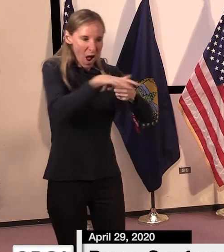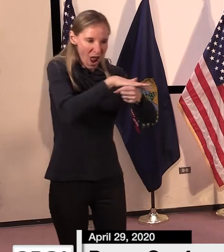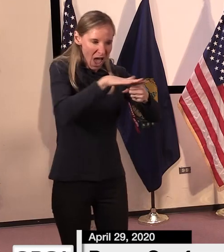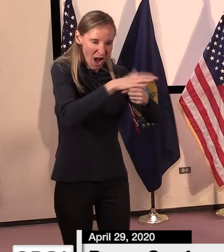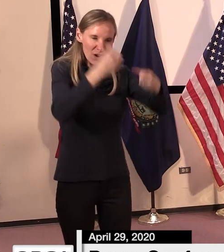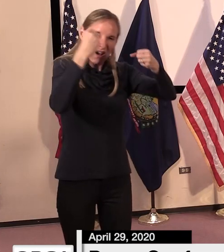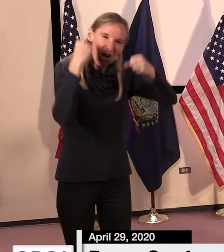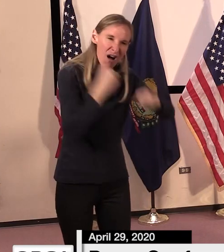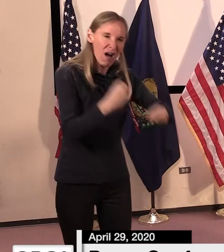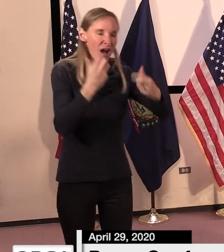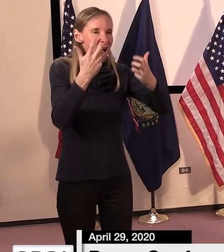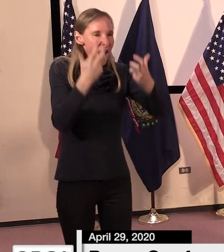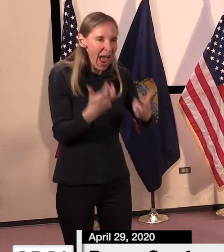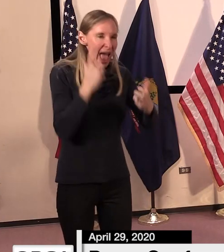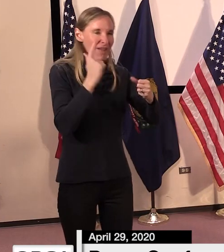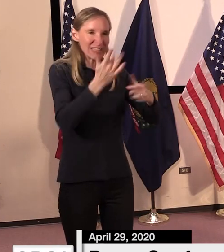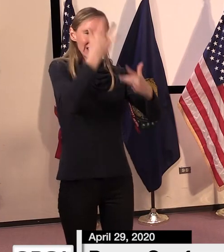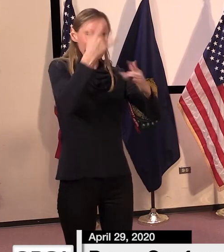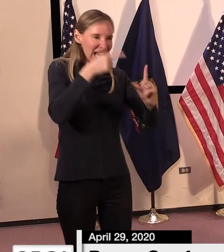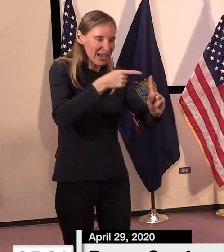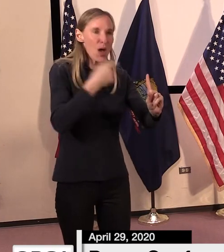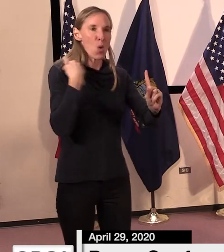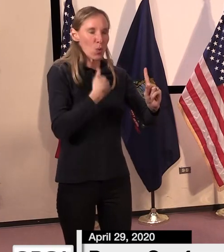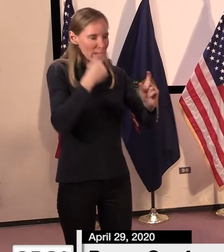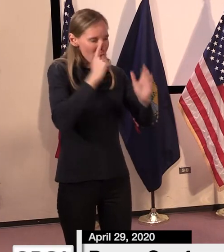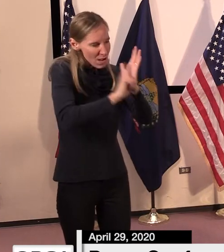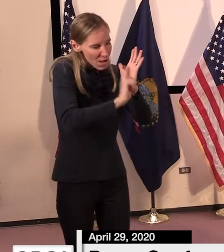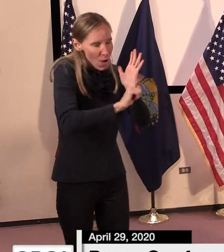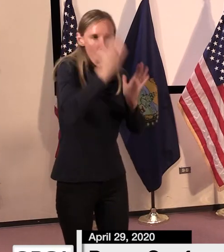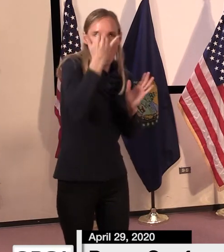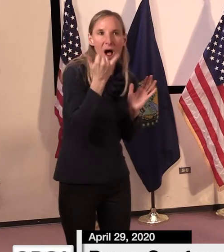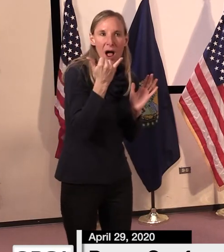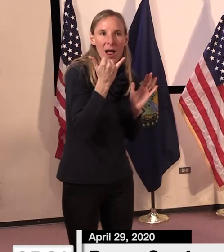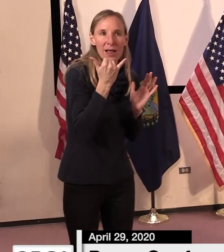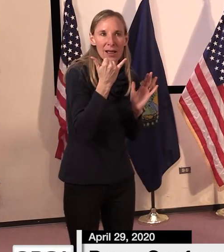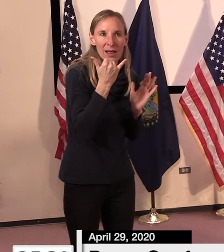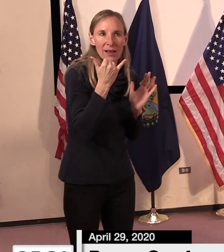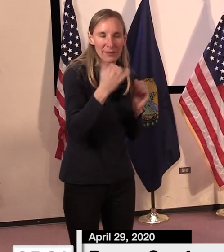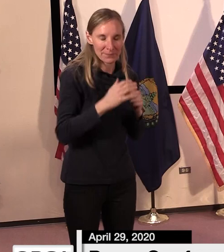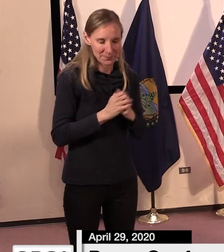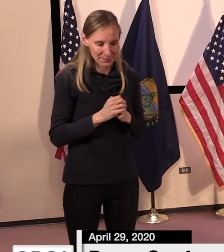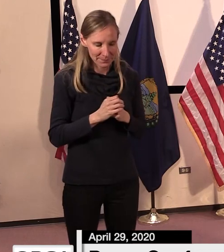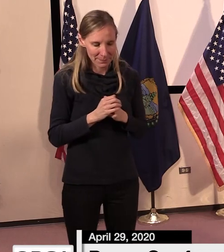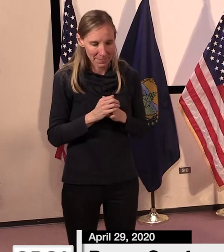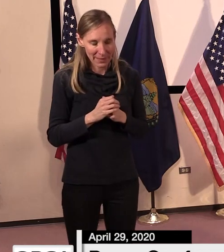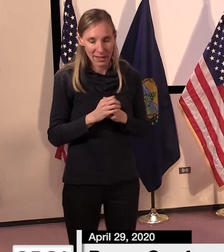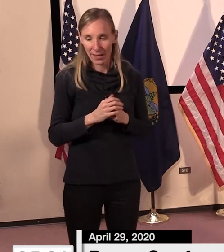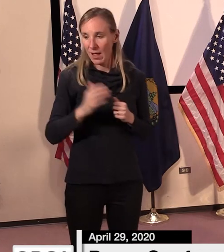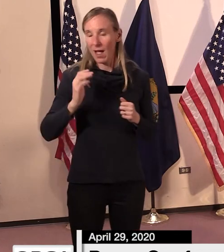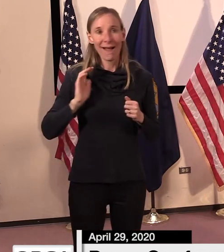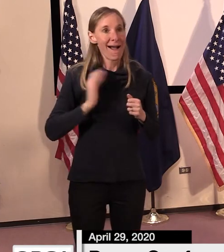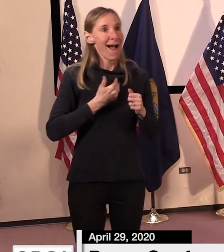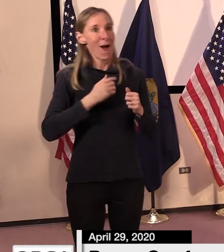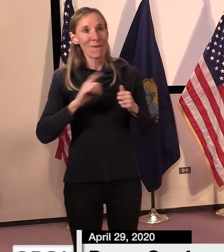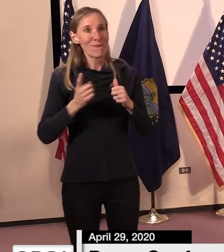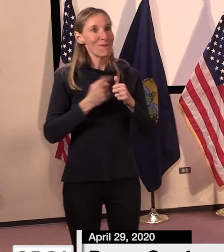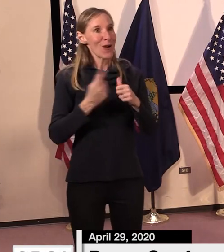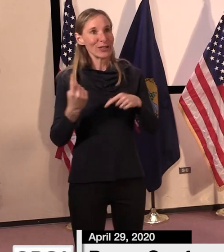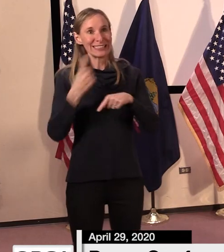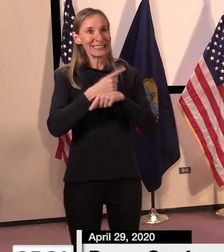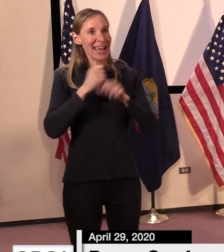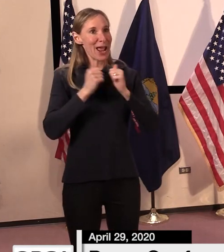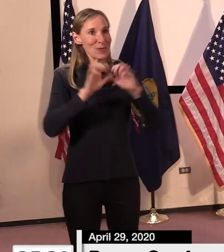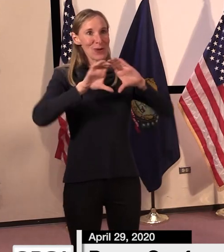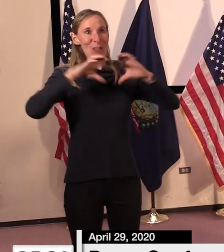help us better understand infection rates. From day one, the team has taken